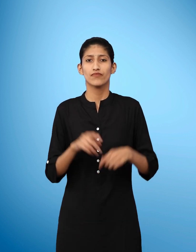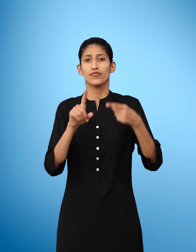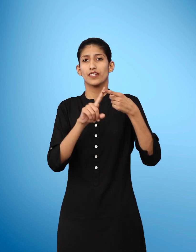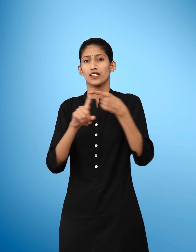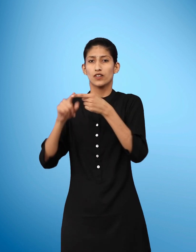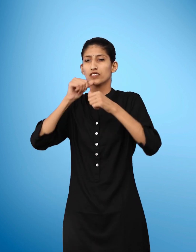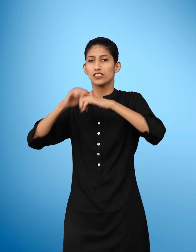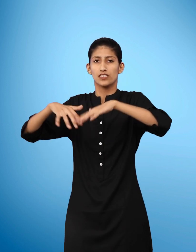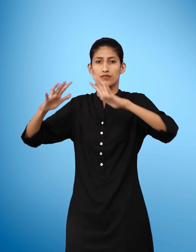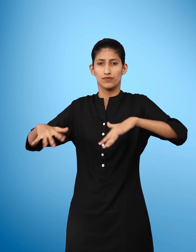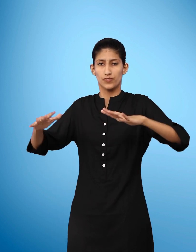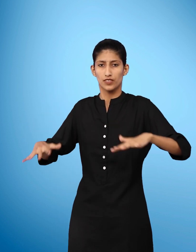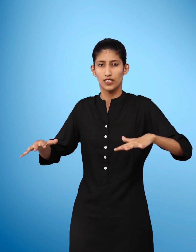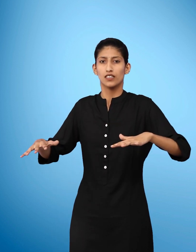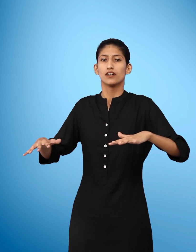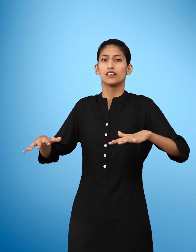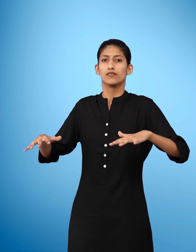the pearls of the southern seas,